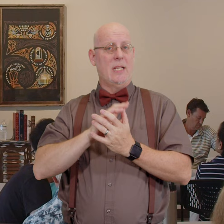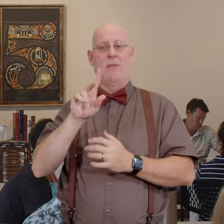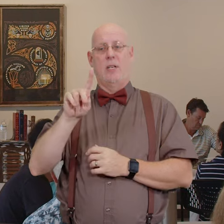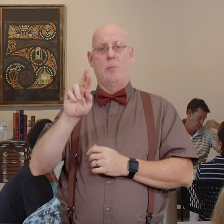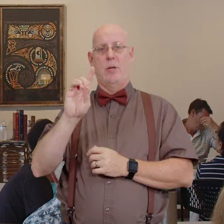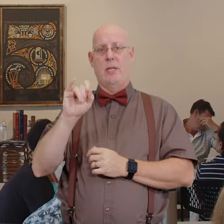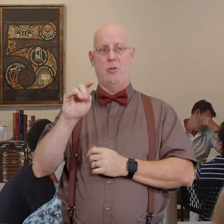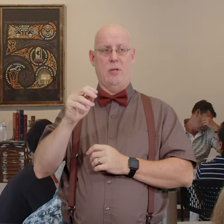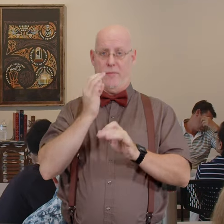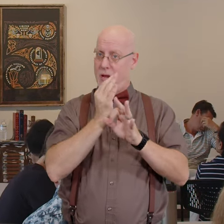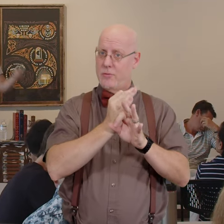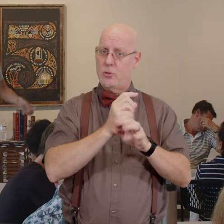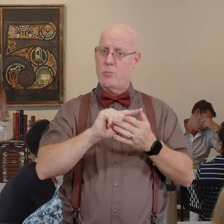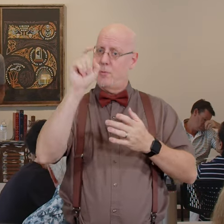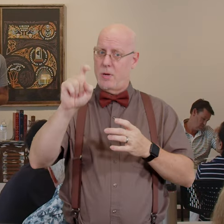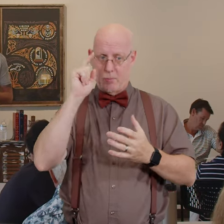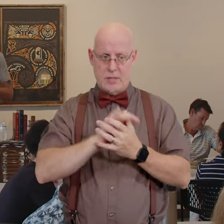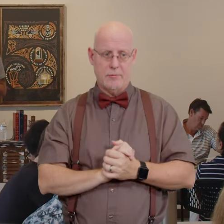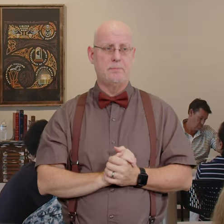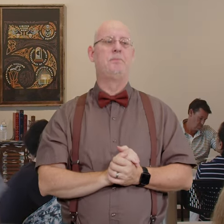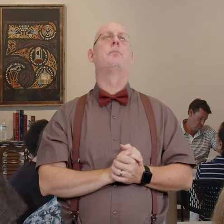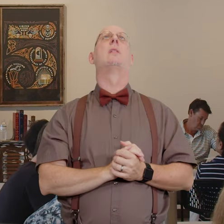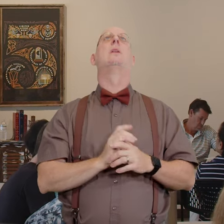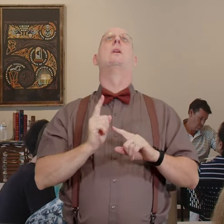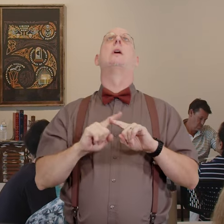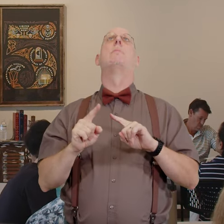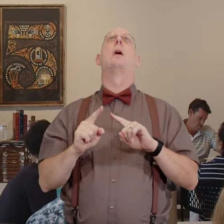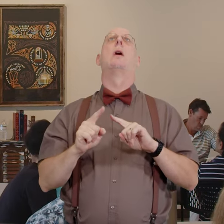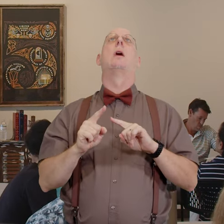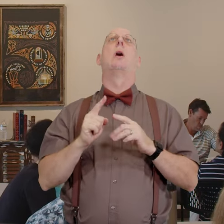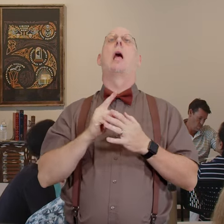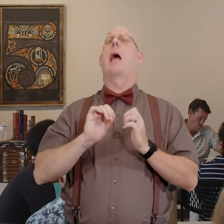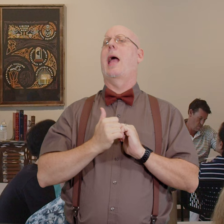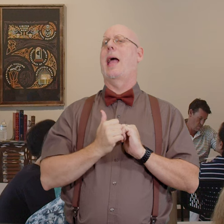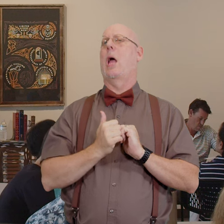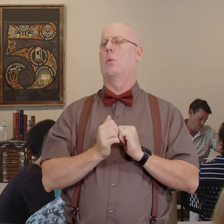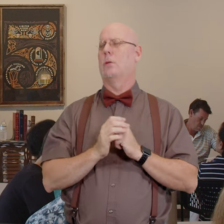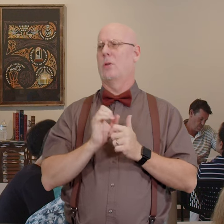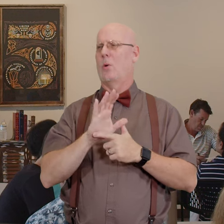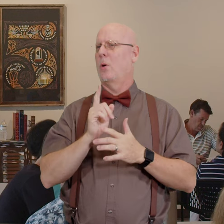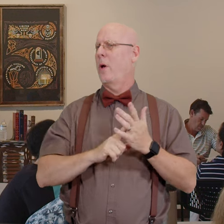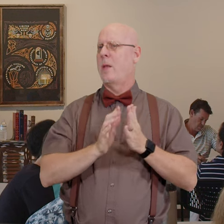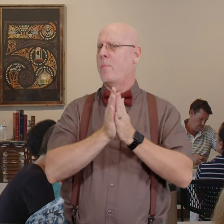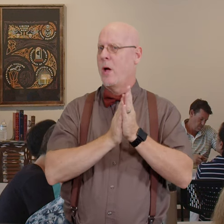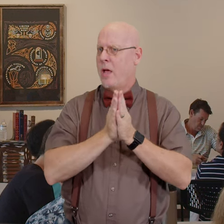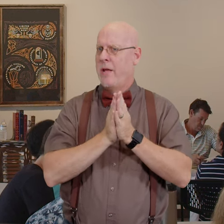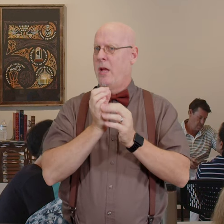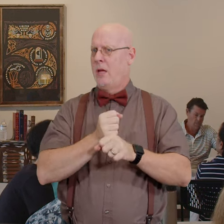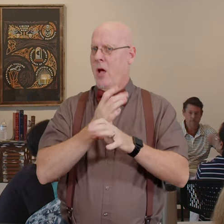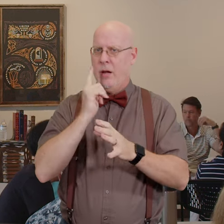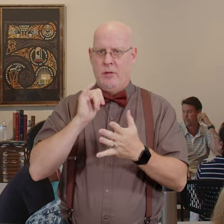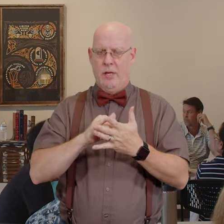predestination. If you're going to be faithful to Scripture, you got to believe it. But what form does it take? Or what is the